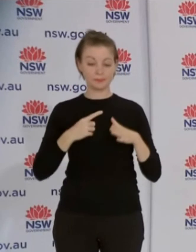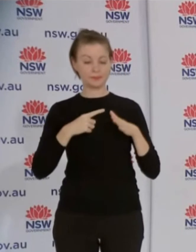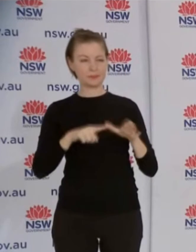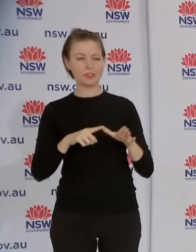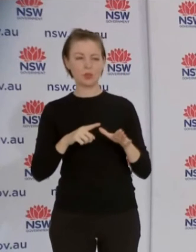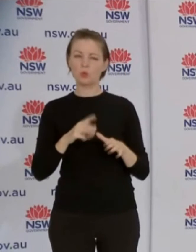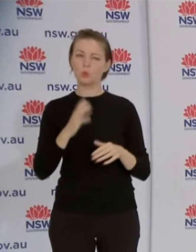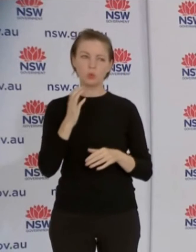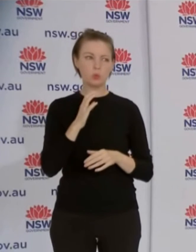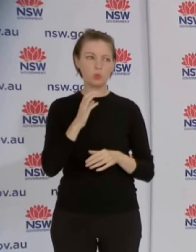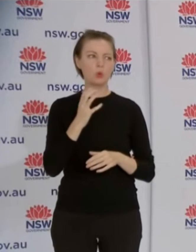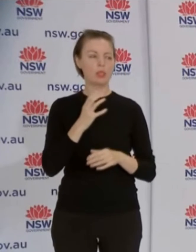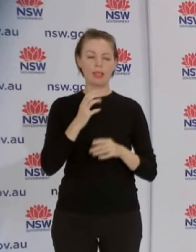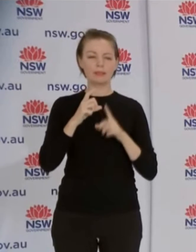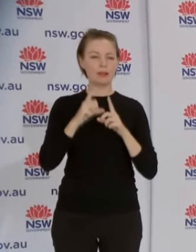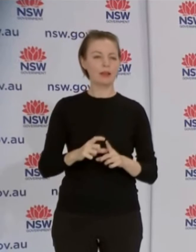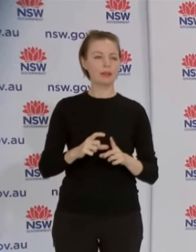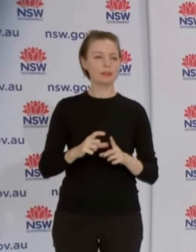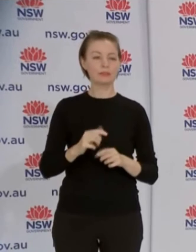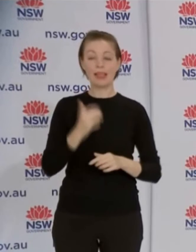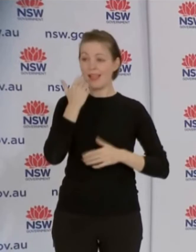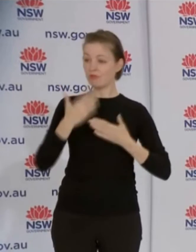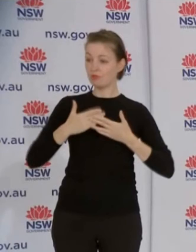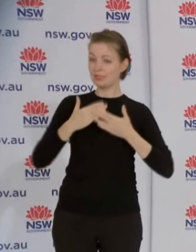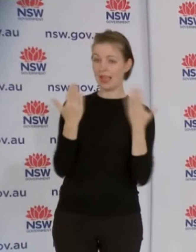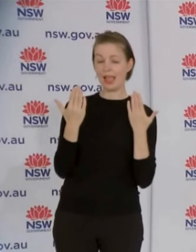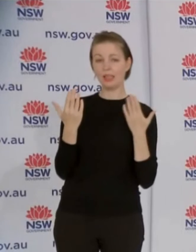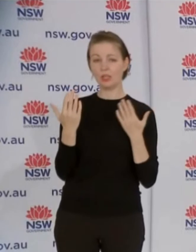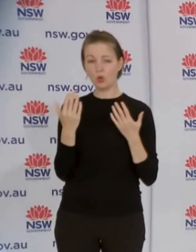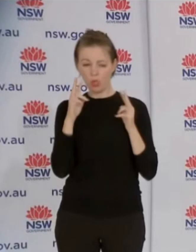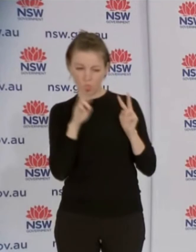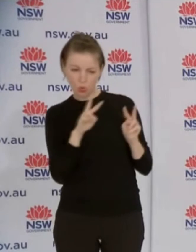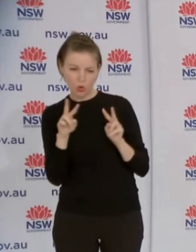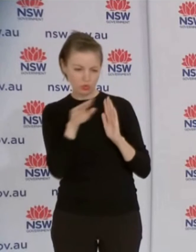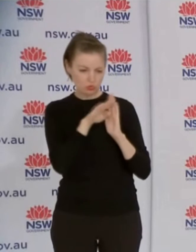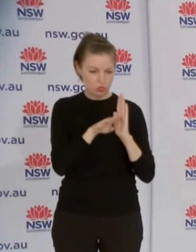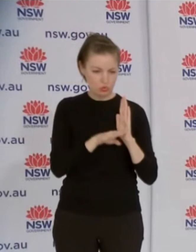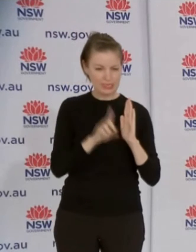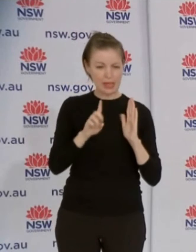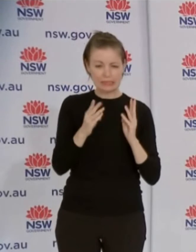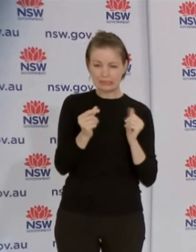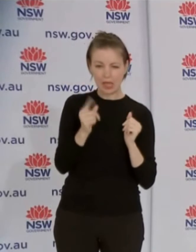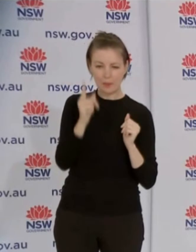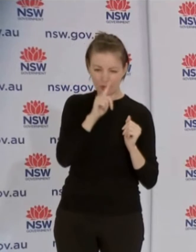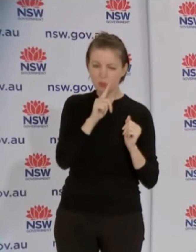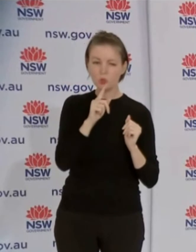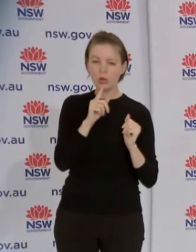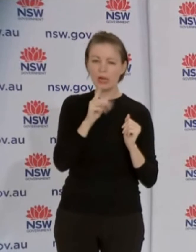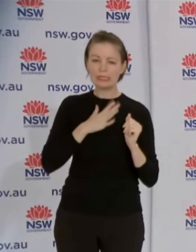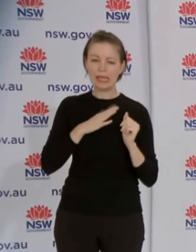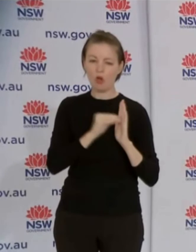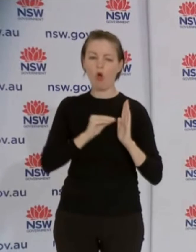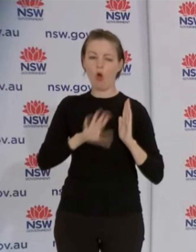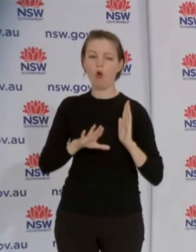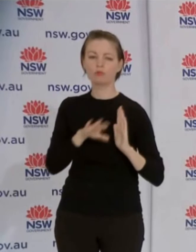Minister Hazzard on a daily basis is making exemptions every day for people who are in dire situations. And I just